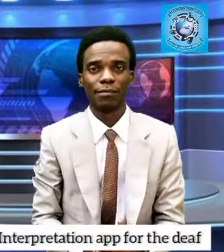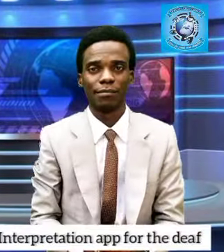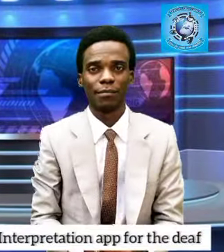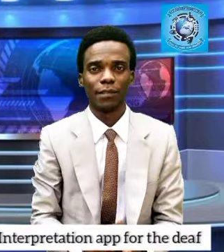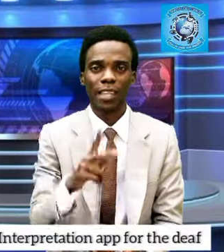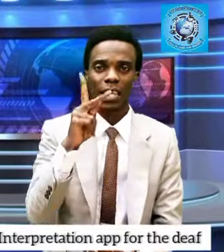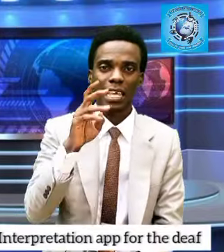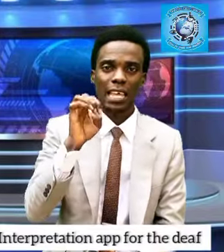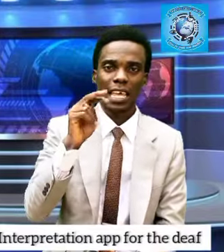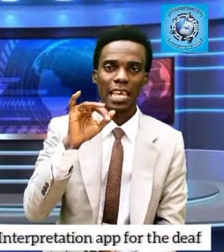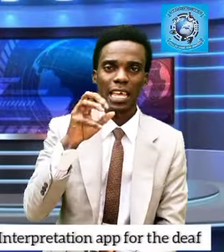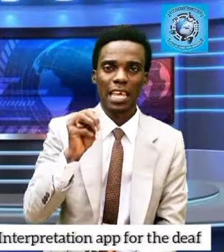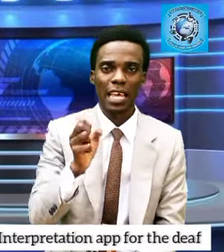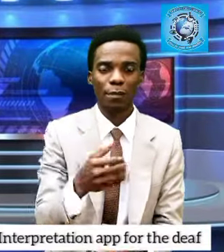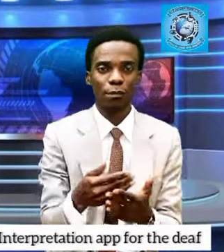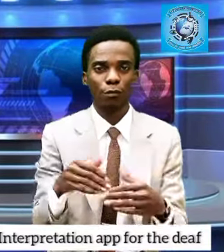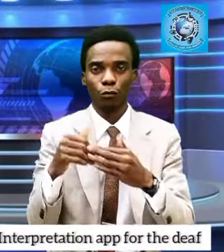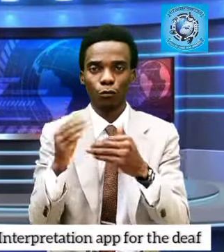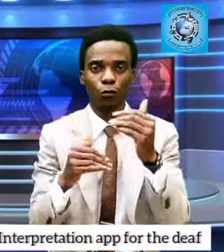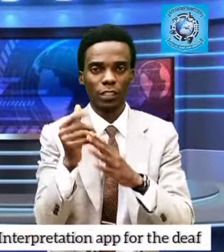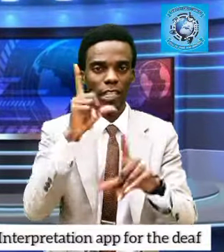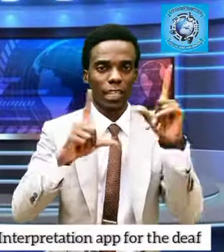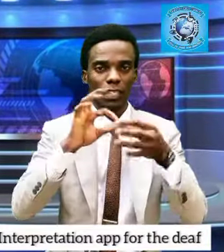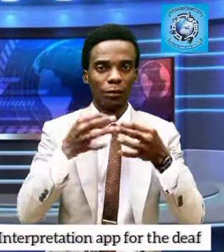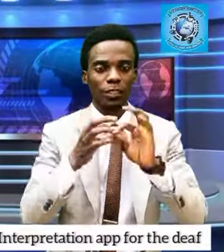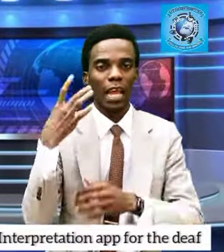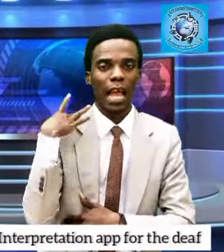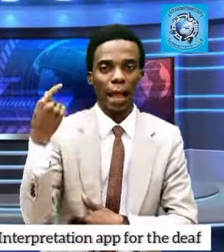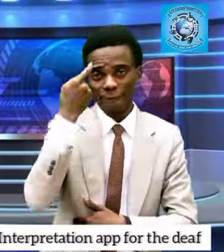Kenya builds sign language interpretation mobile app for the deaf.